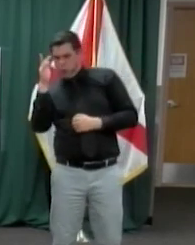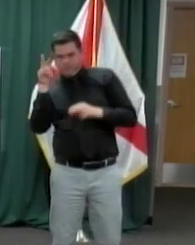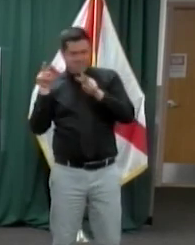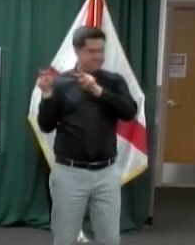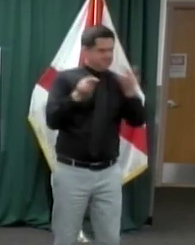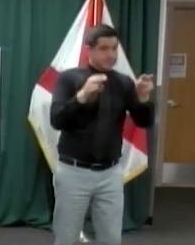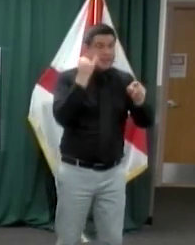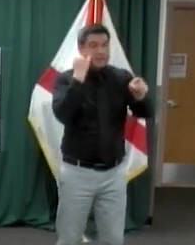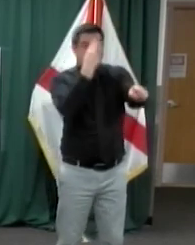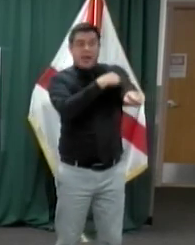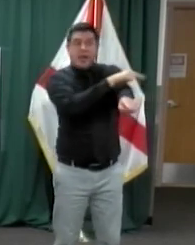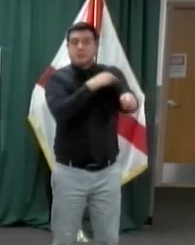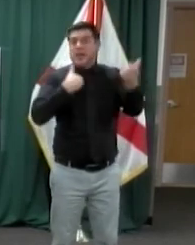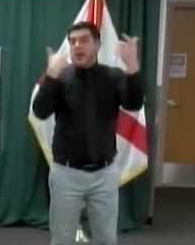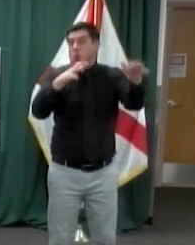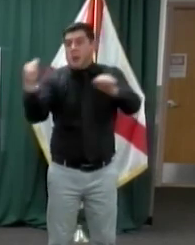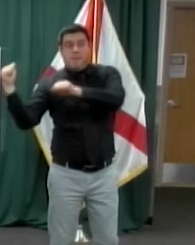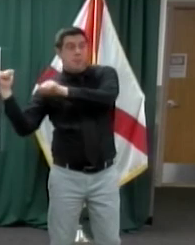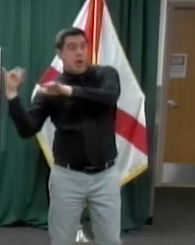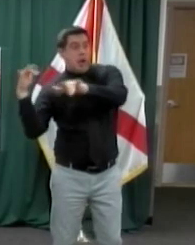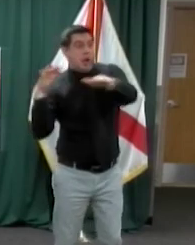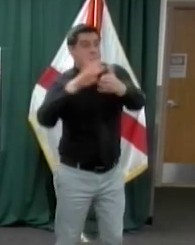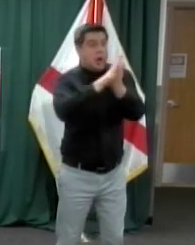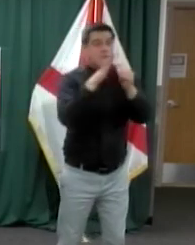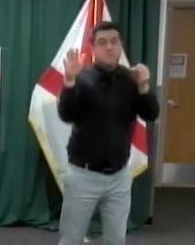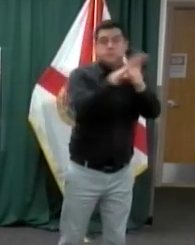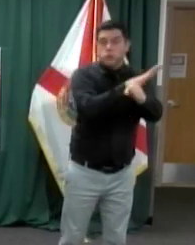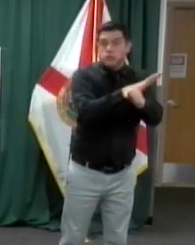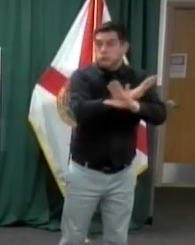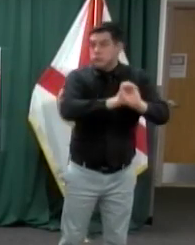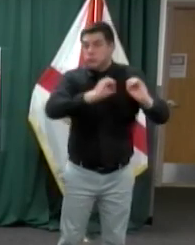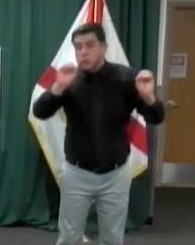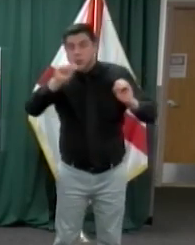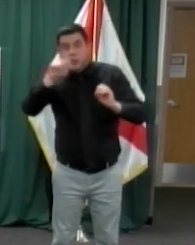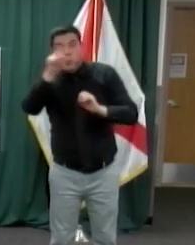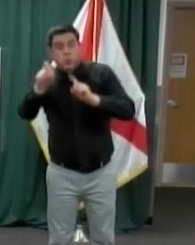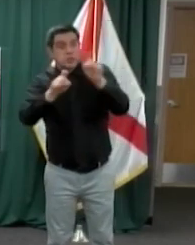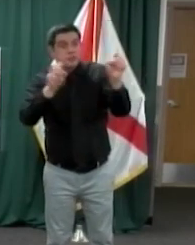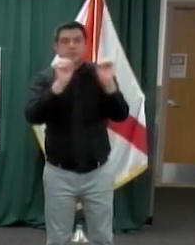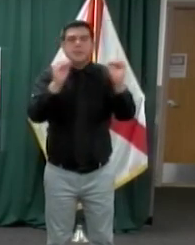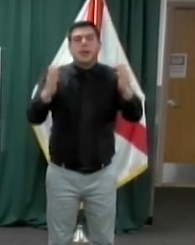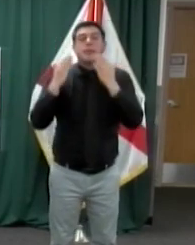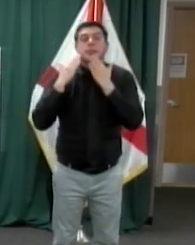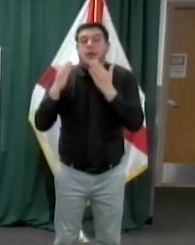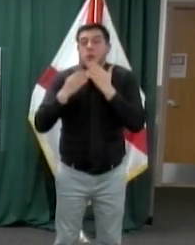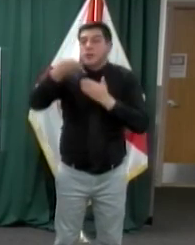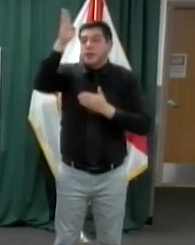Anyone else? Great. Thank you all very much. God bless and be safe.